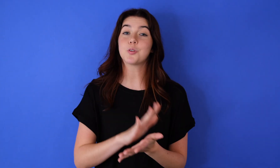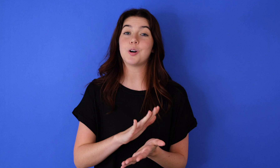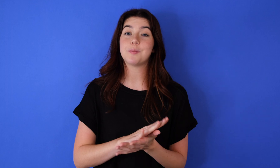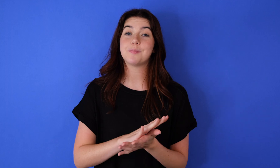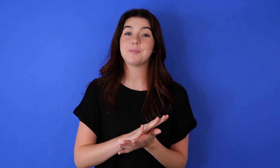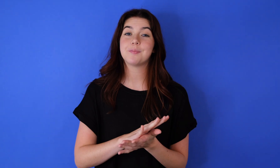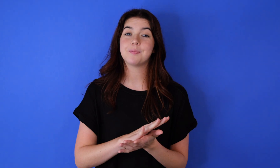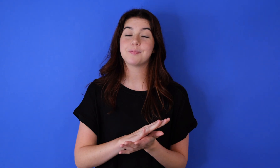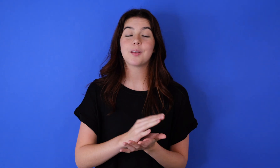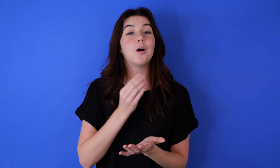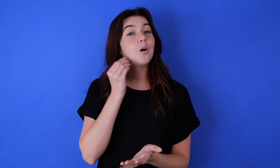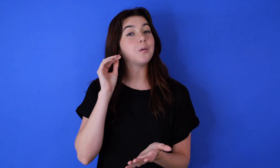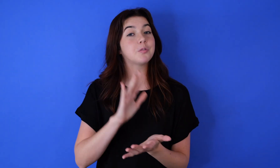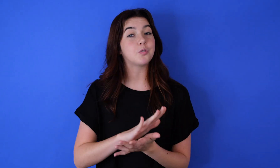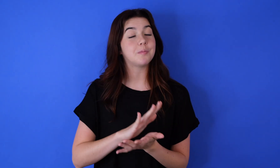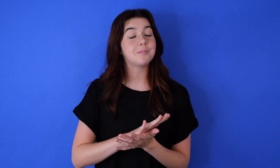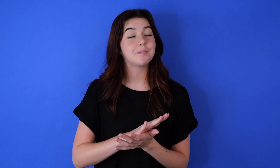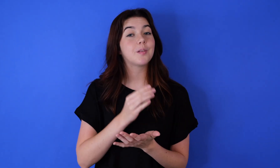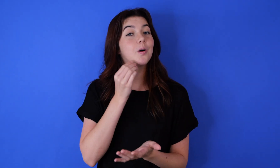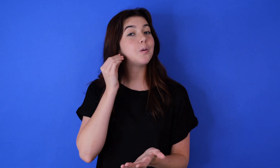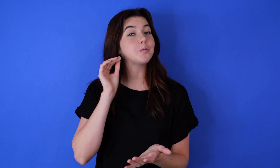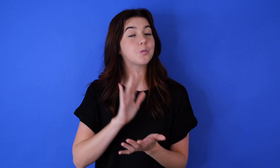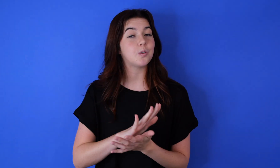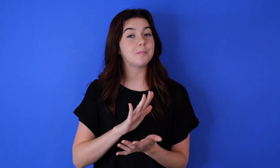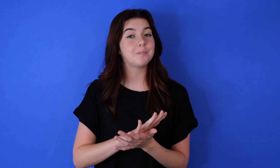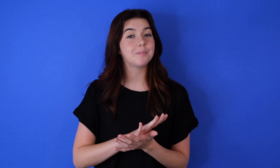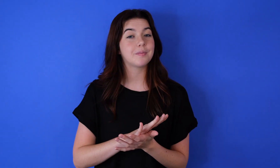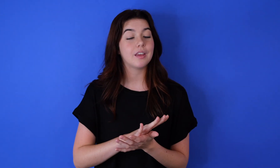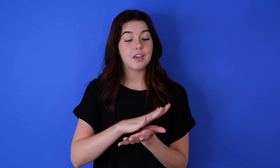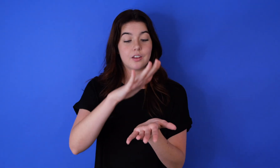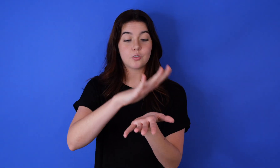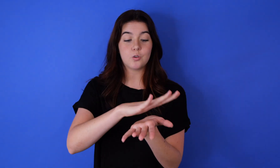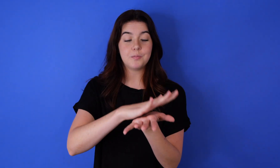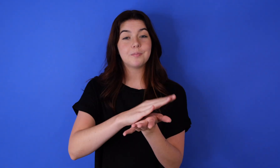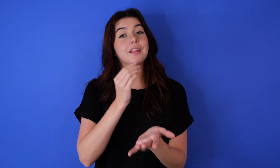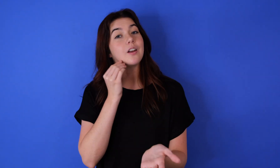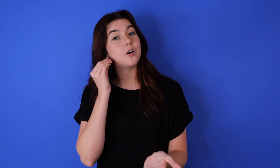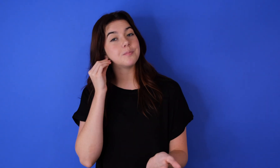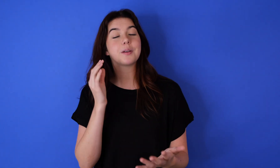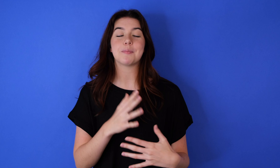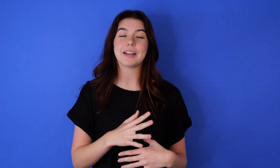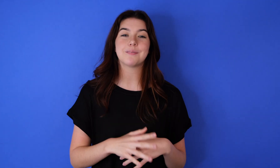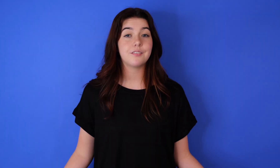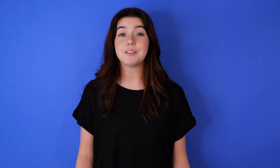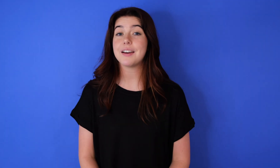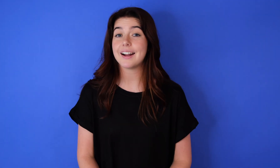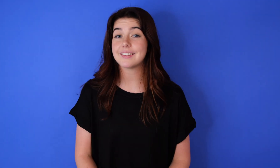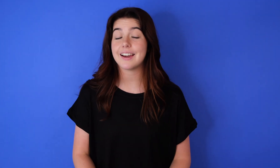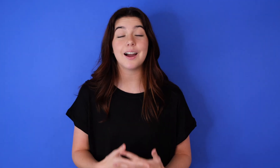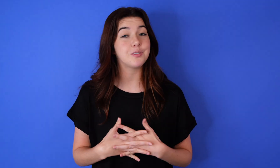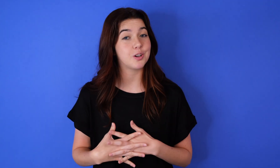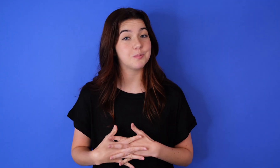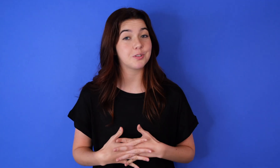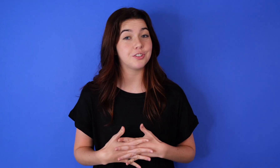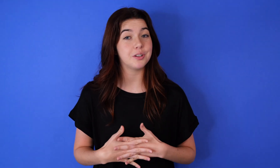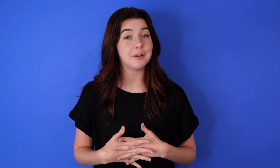homeschool. Homeschool, homeschool. School and home combined. Fun fact, I was a homeschool student